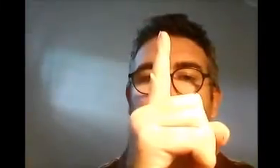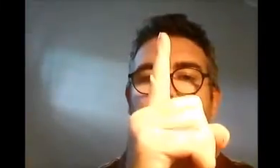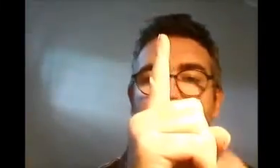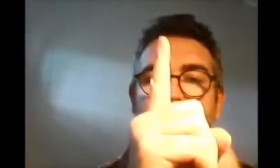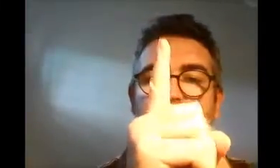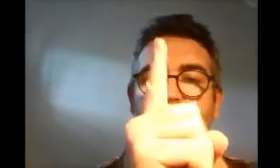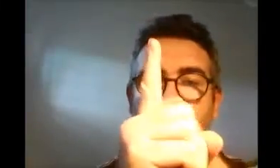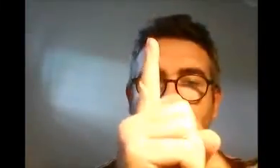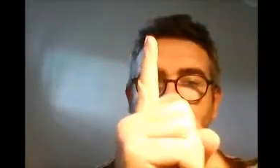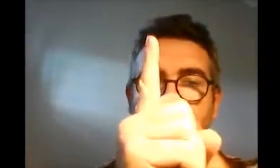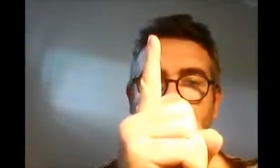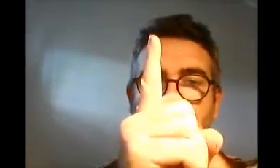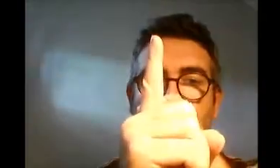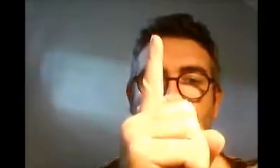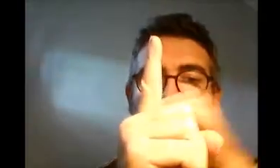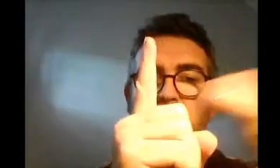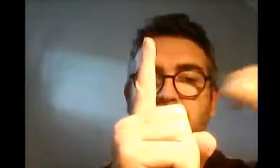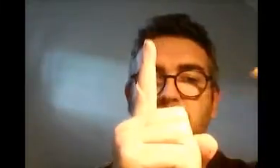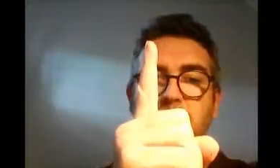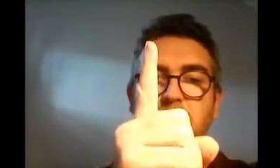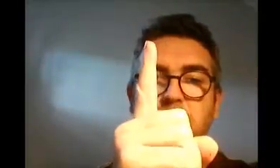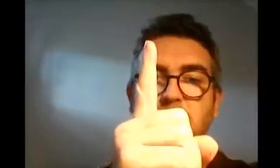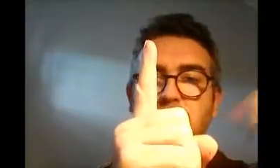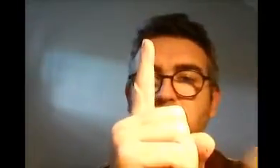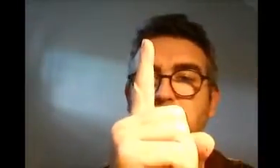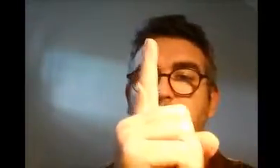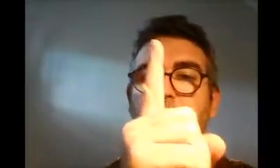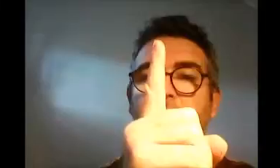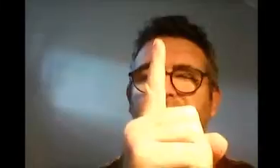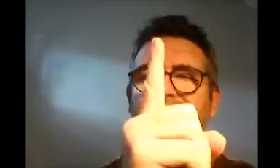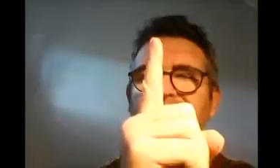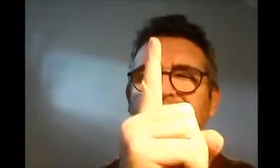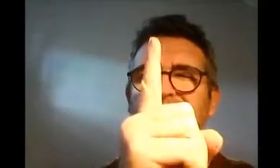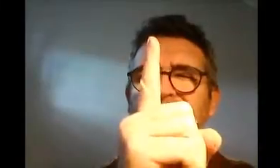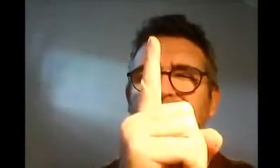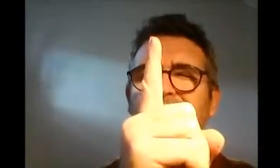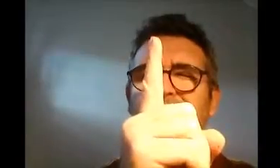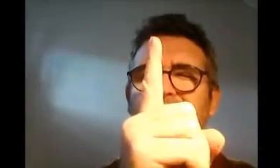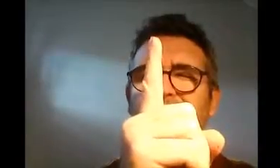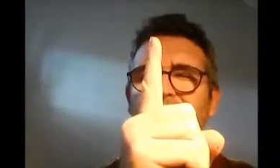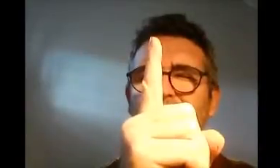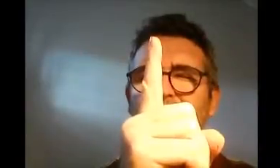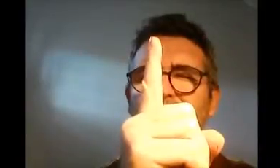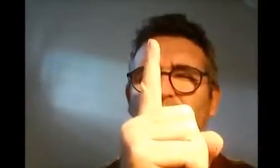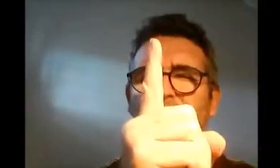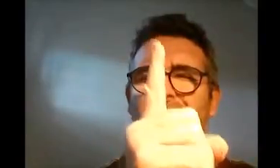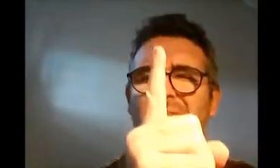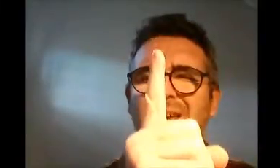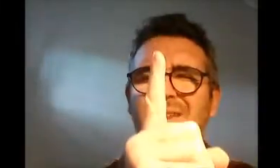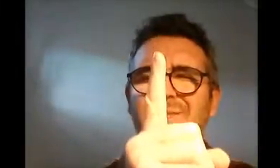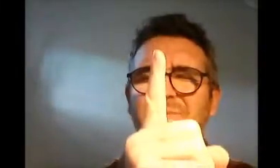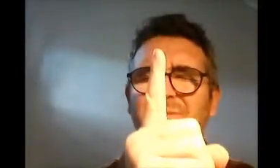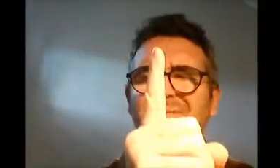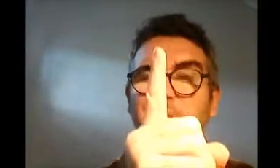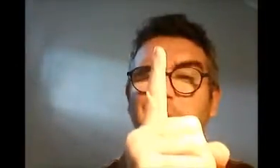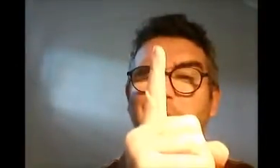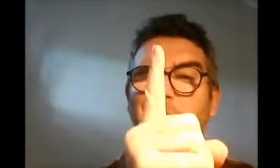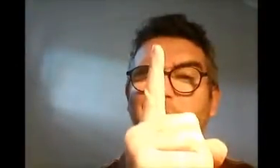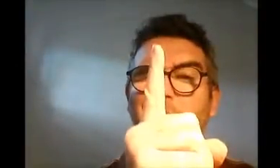say one palm from your nose. Then alternatively close one eye and the other